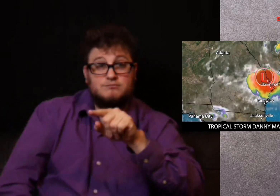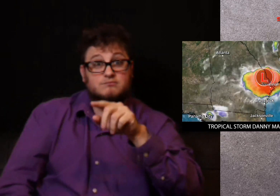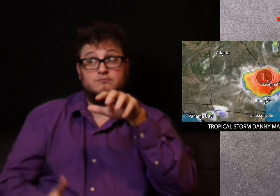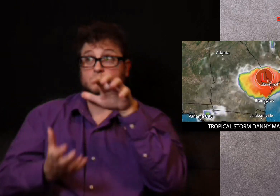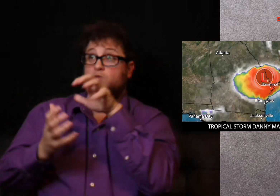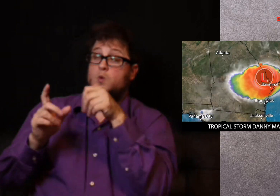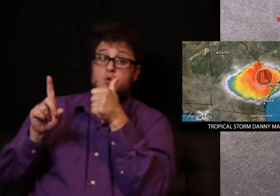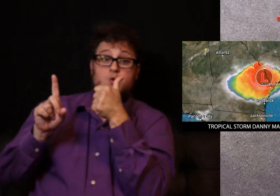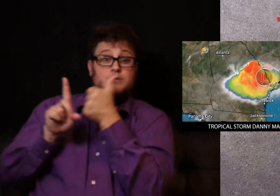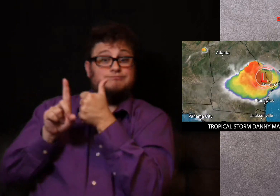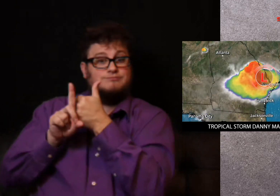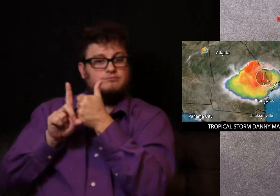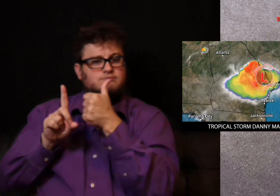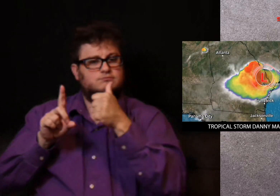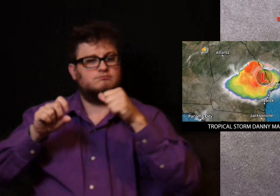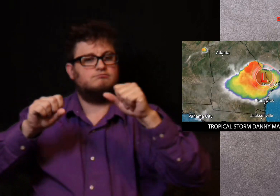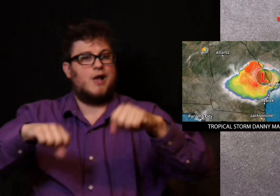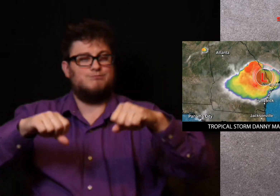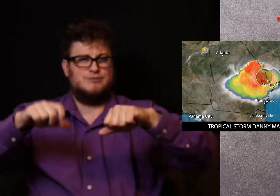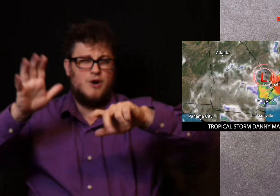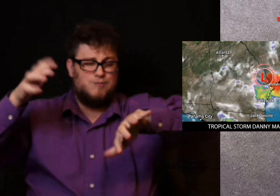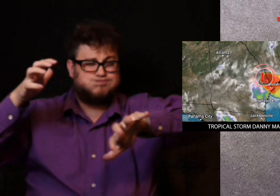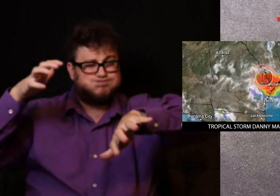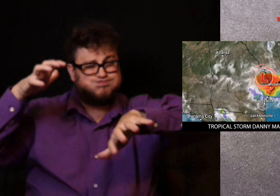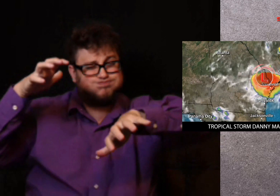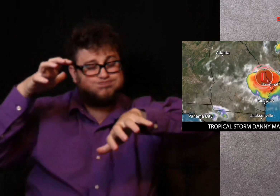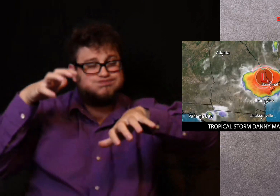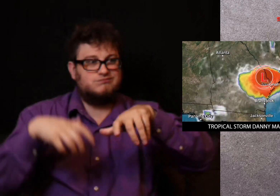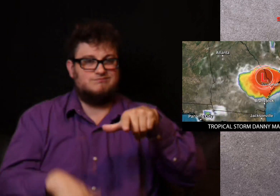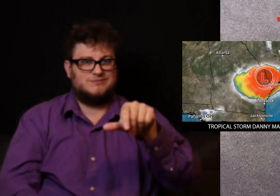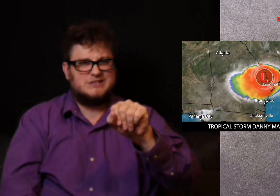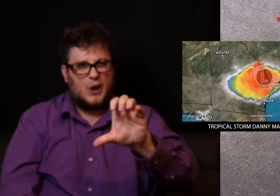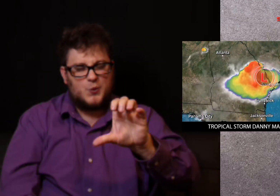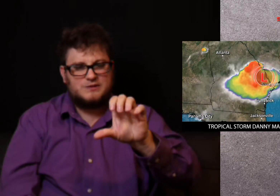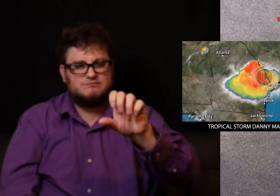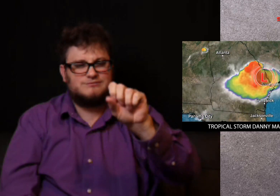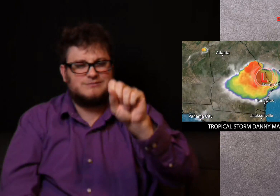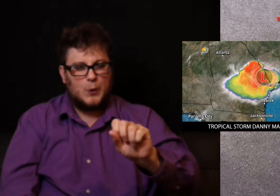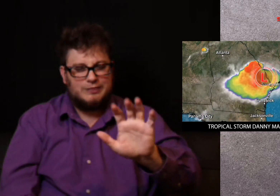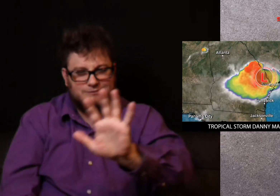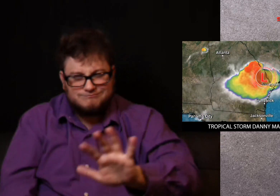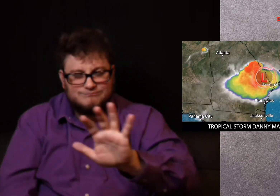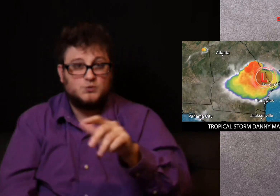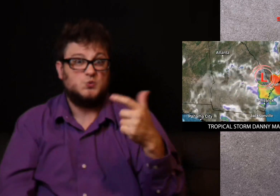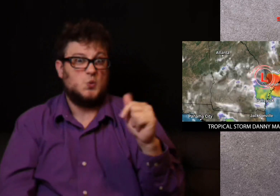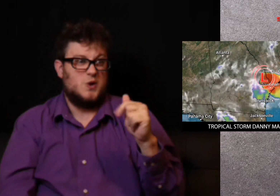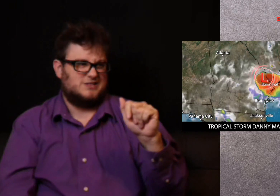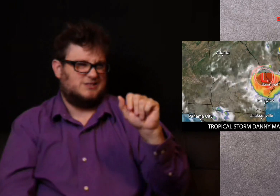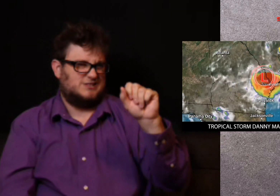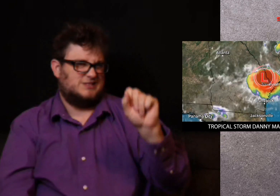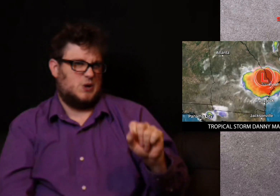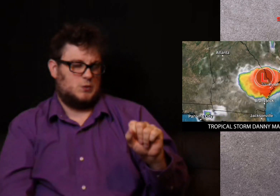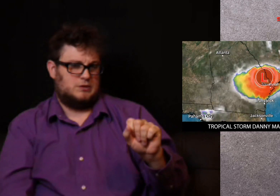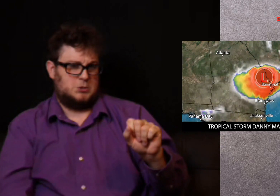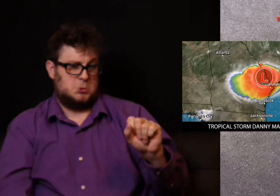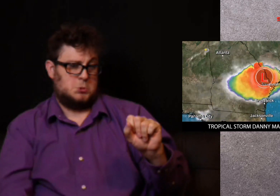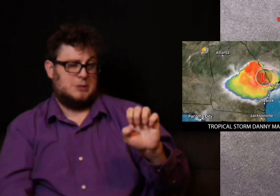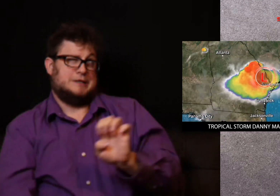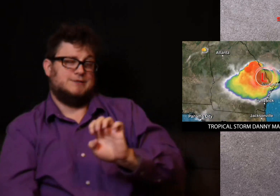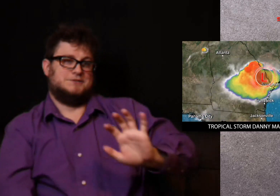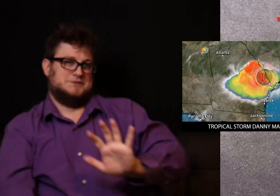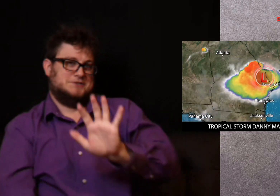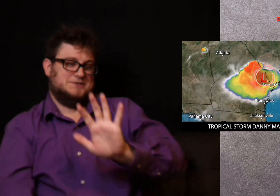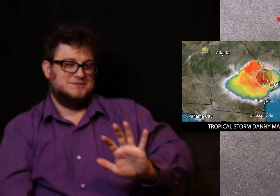And it could bring up to three inches of rain in